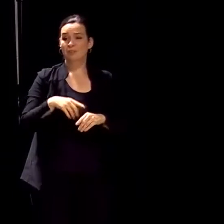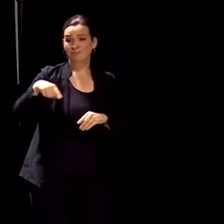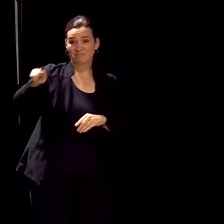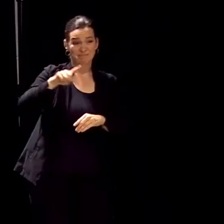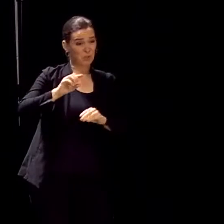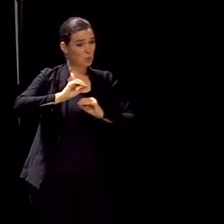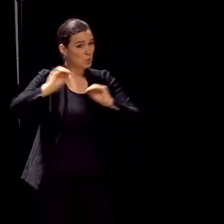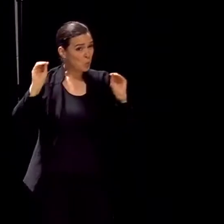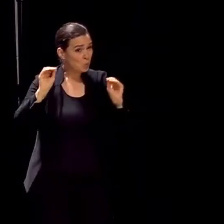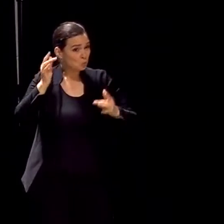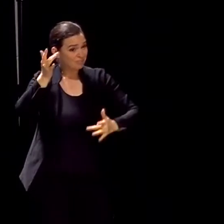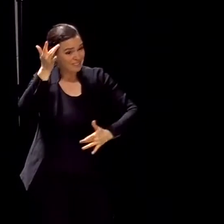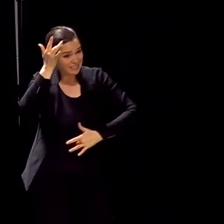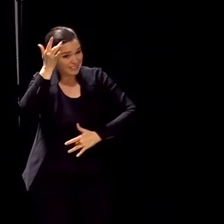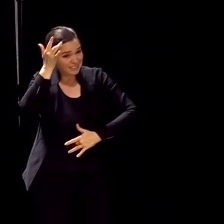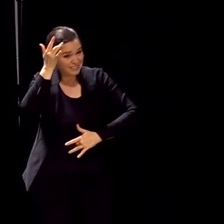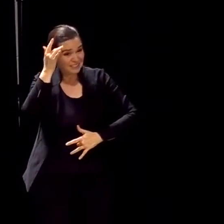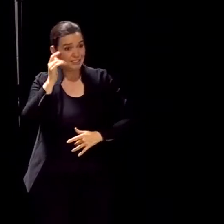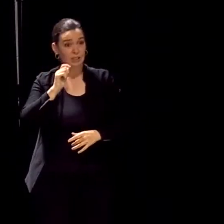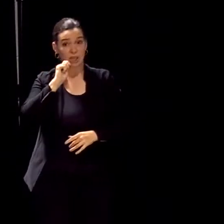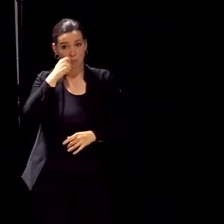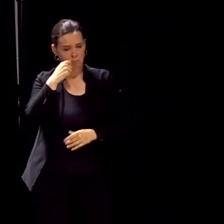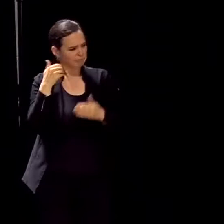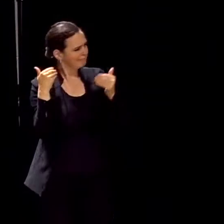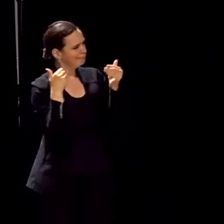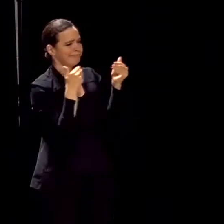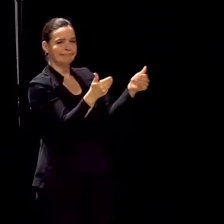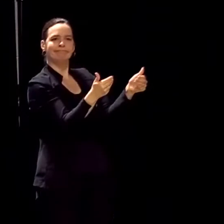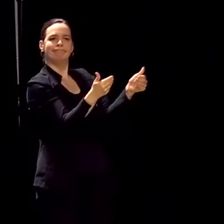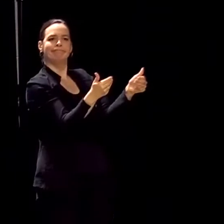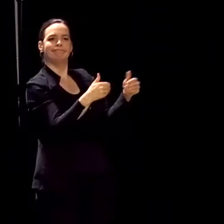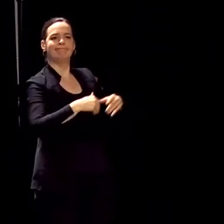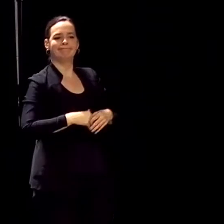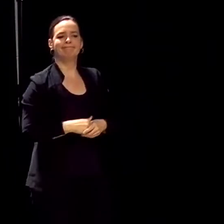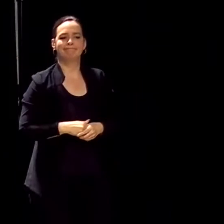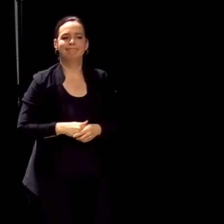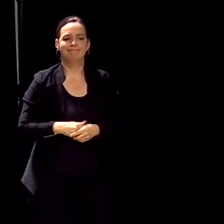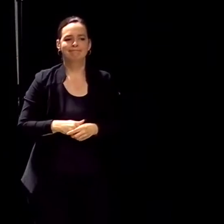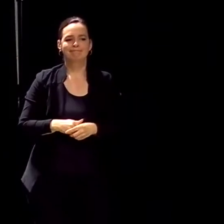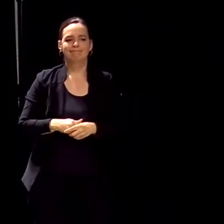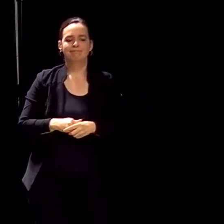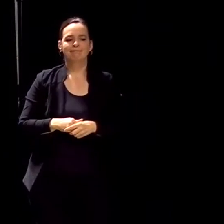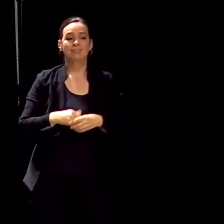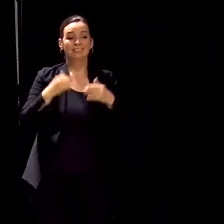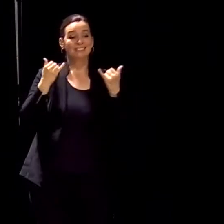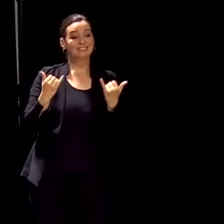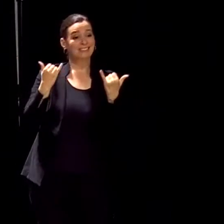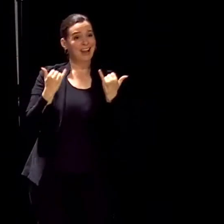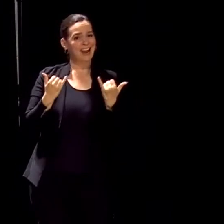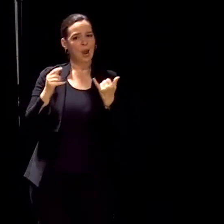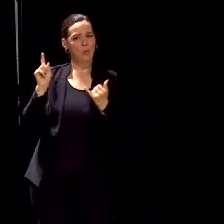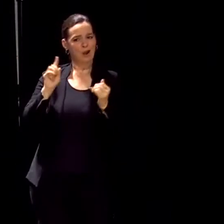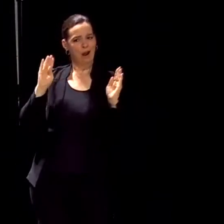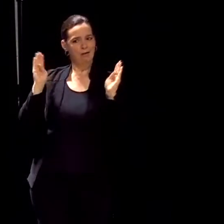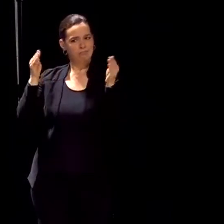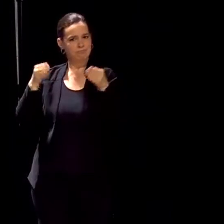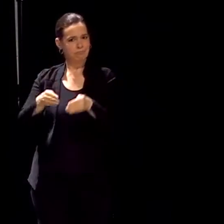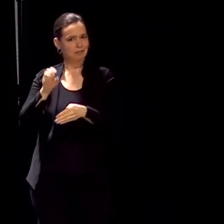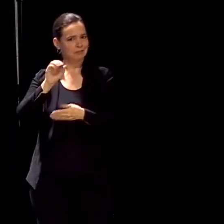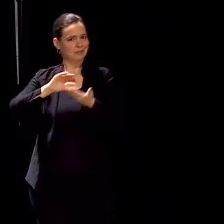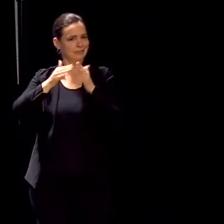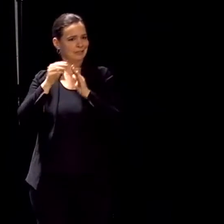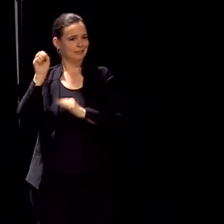In addition to that, right now, so that's going on today in the city of Syracuse, tomorrow West